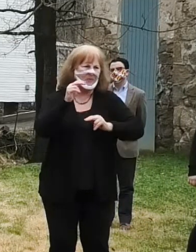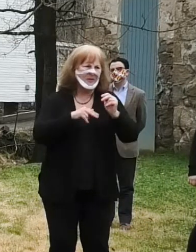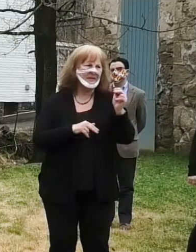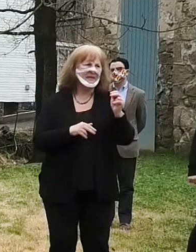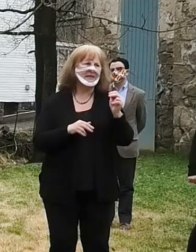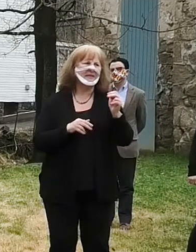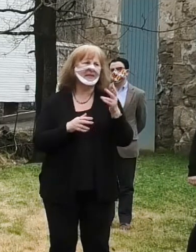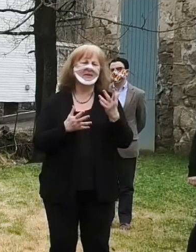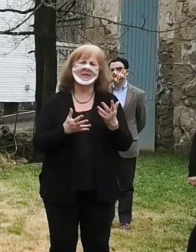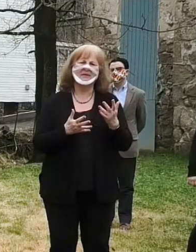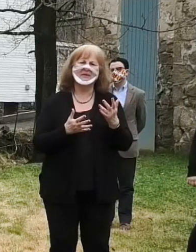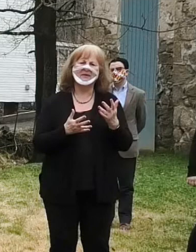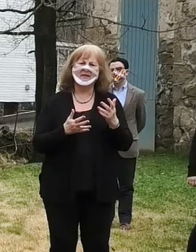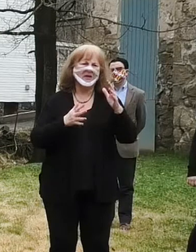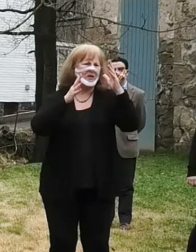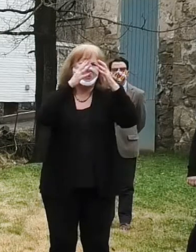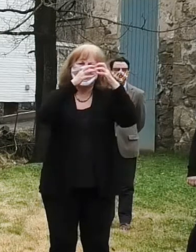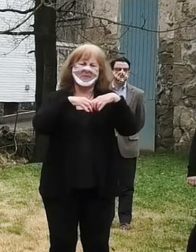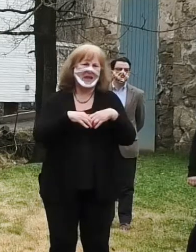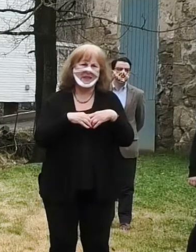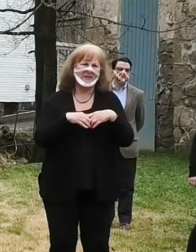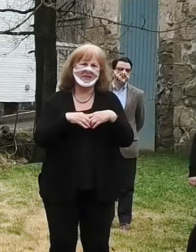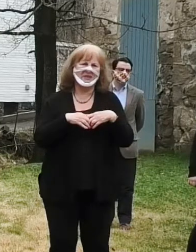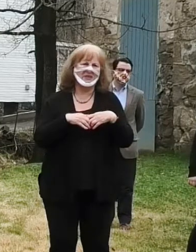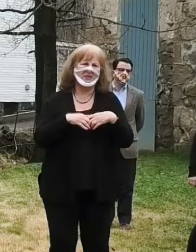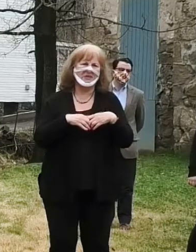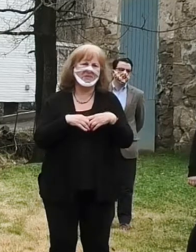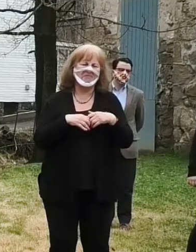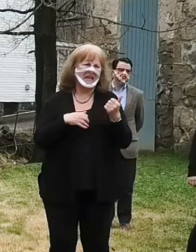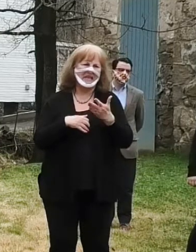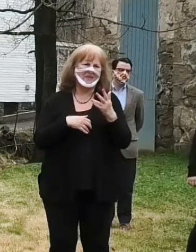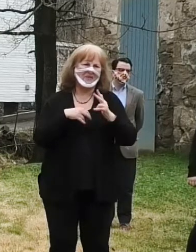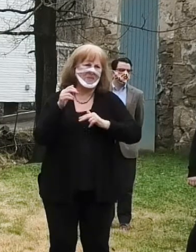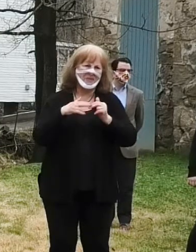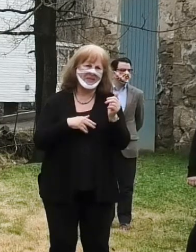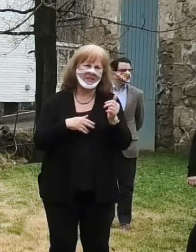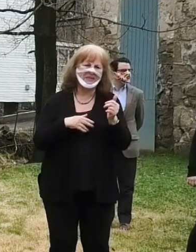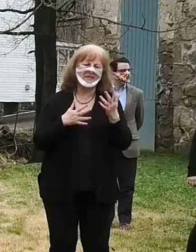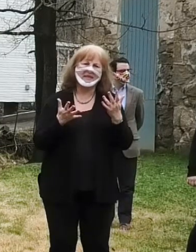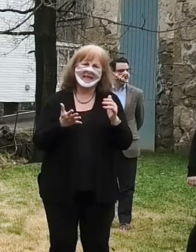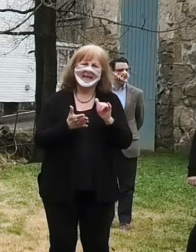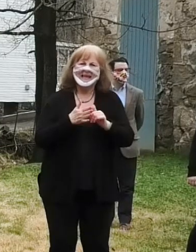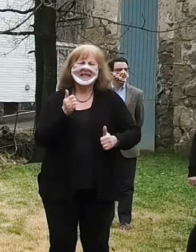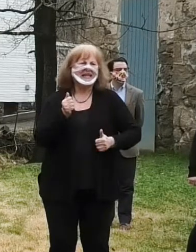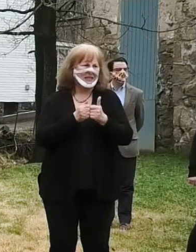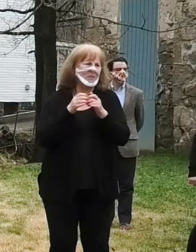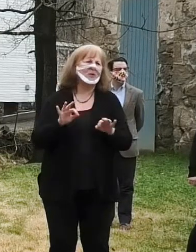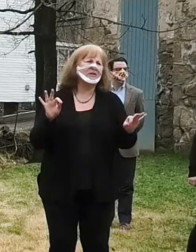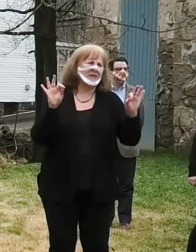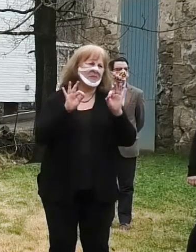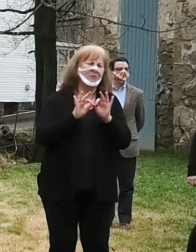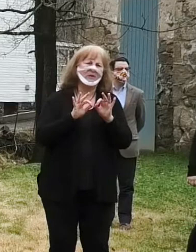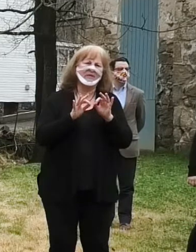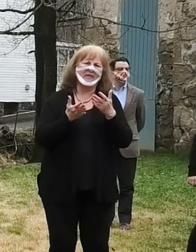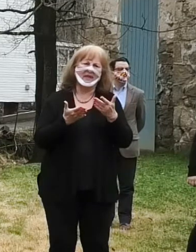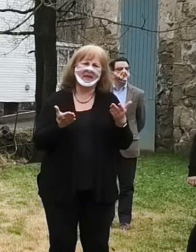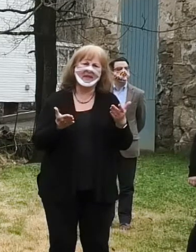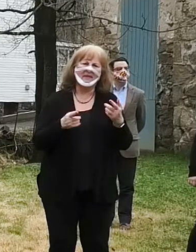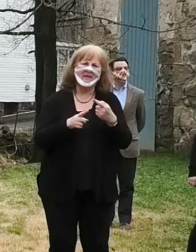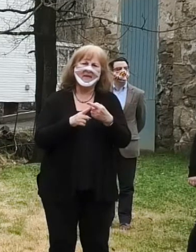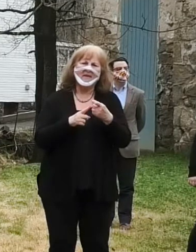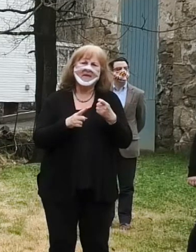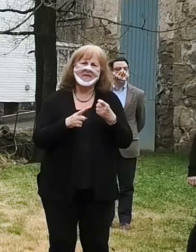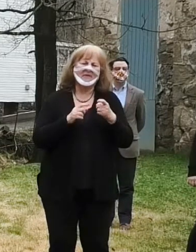or demolish any of the buildings. So that's the most important takeaway from